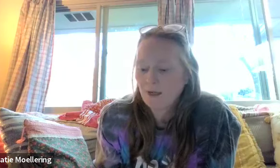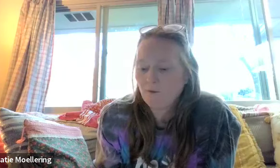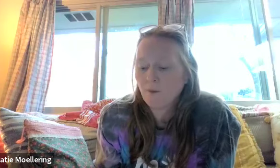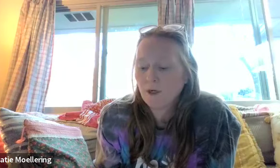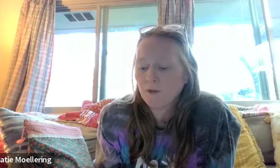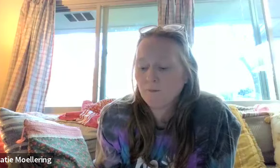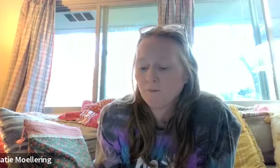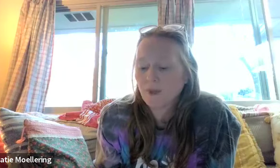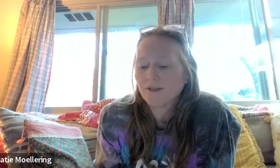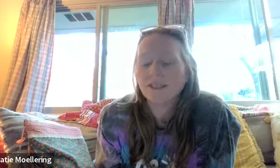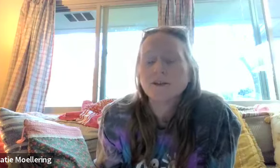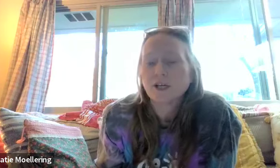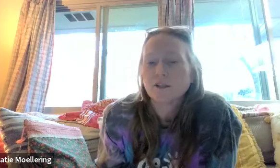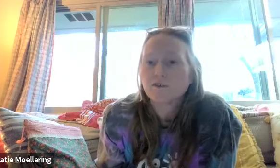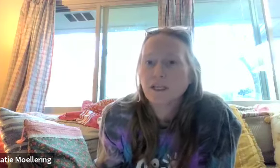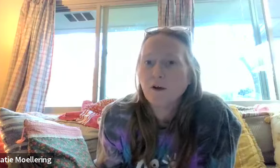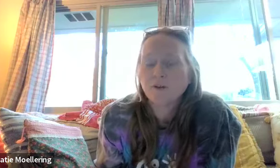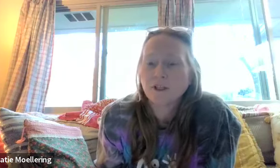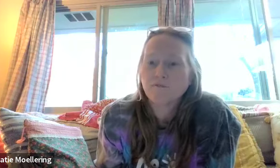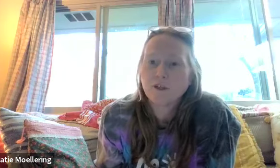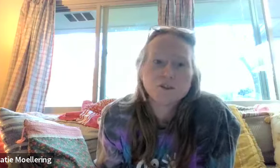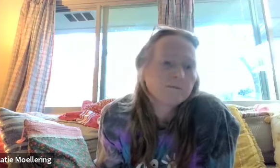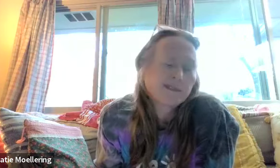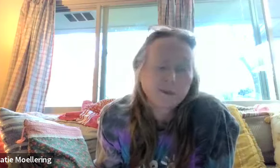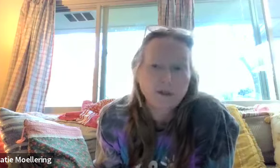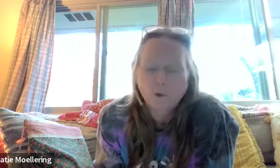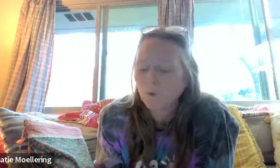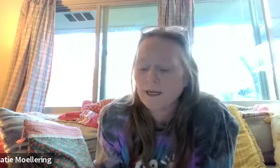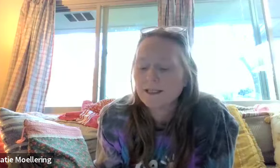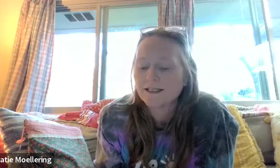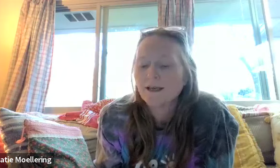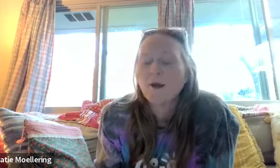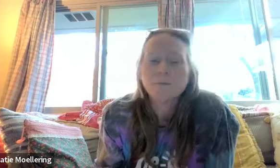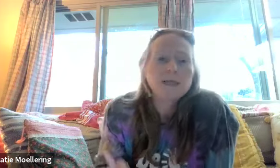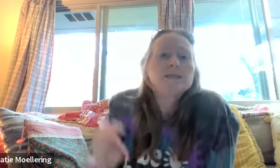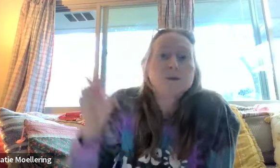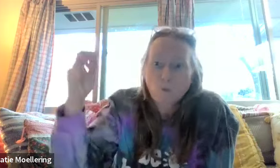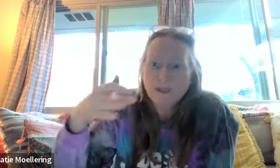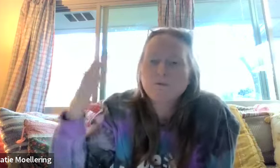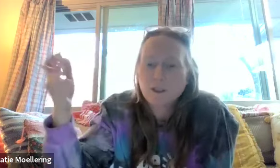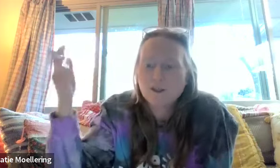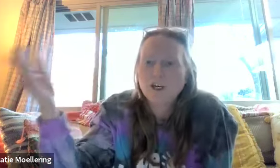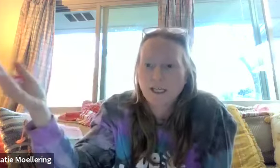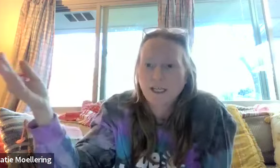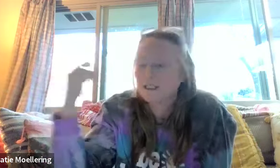But I'll send out the colors video for the first 3 or 4 weeks. Because once we do start getting